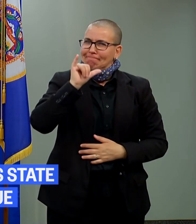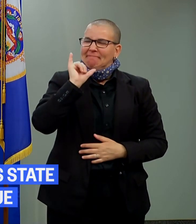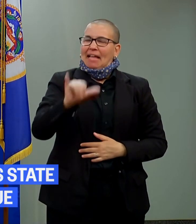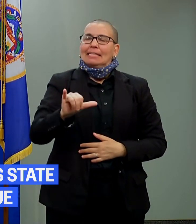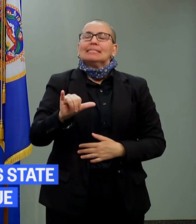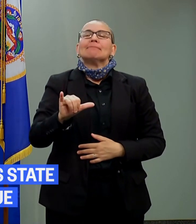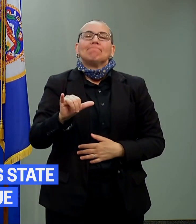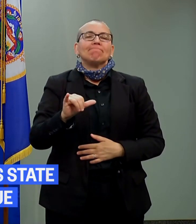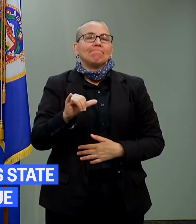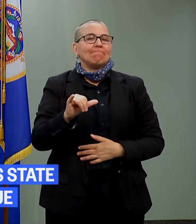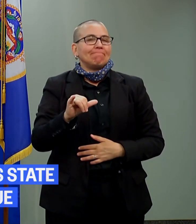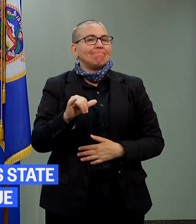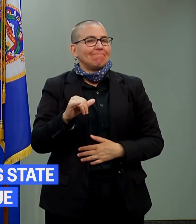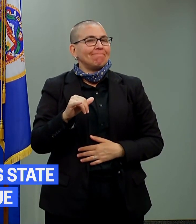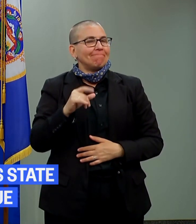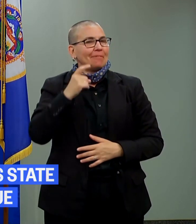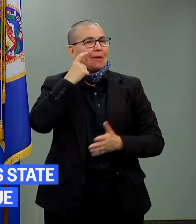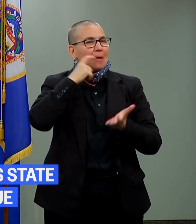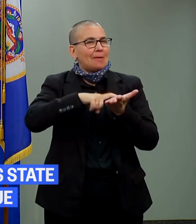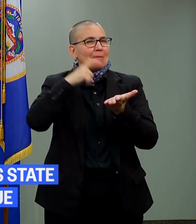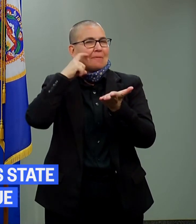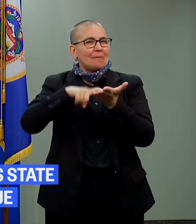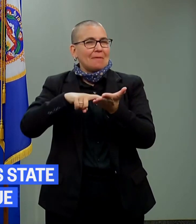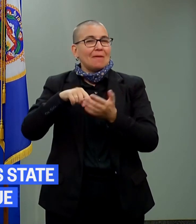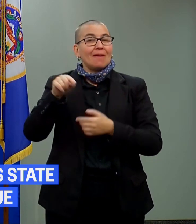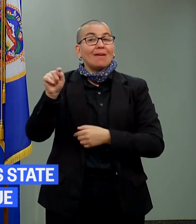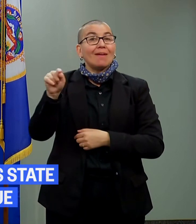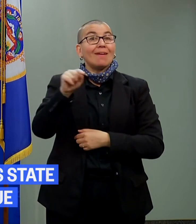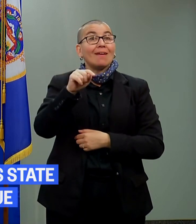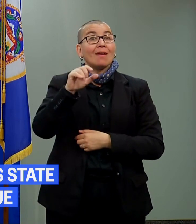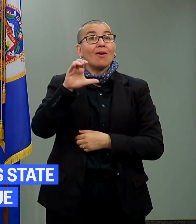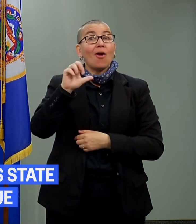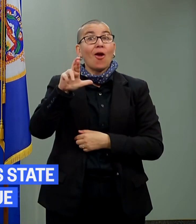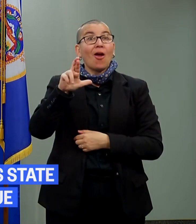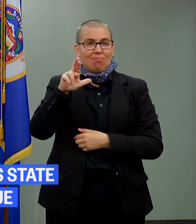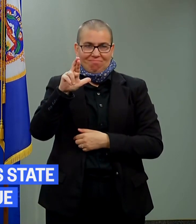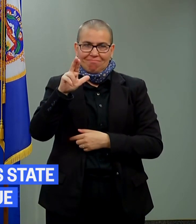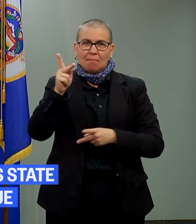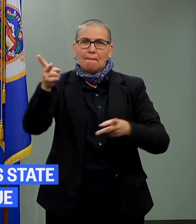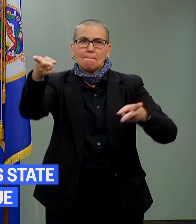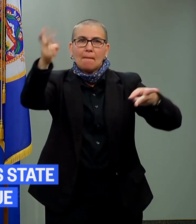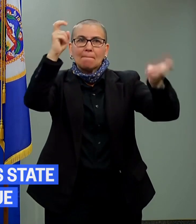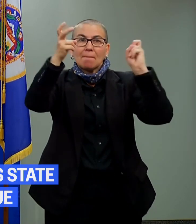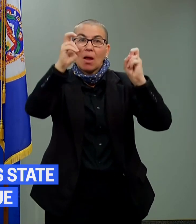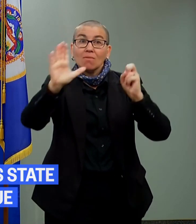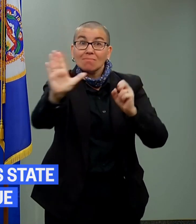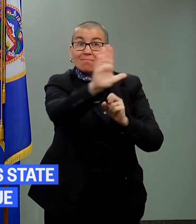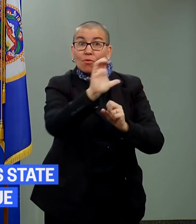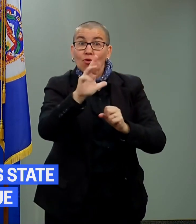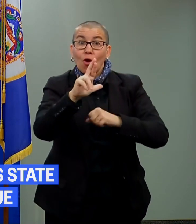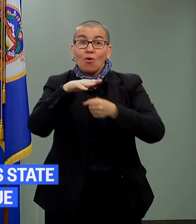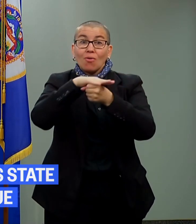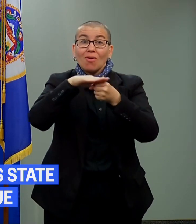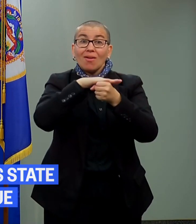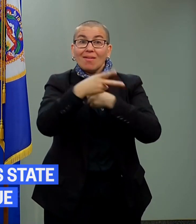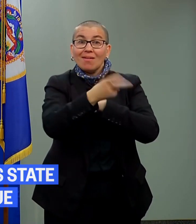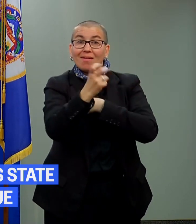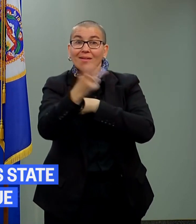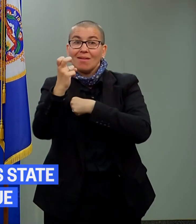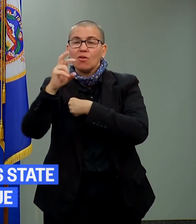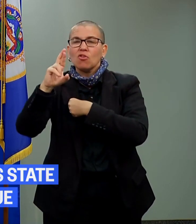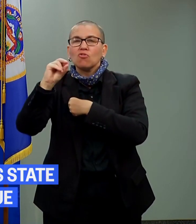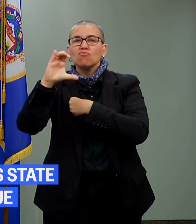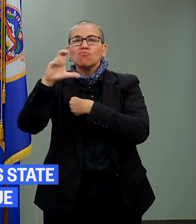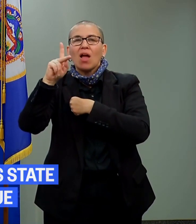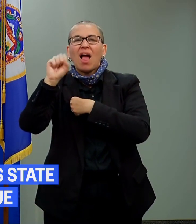them had been stolen locally, and we found that they were full of rocks and other weapons that were being driven to